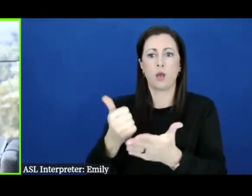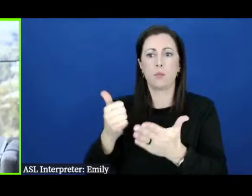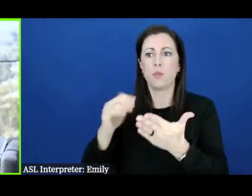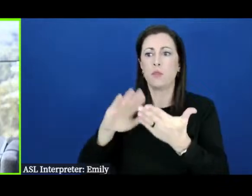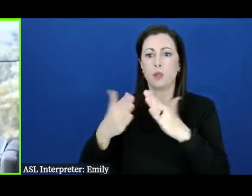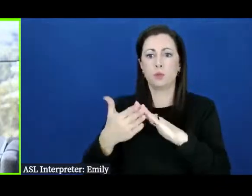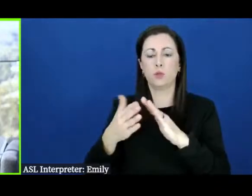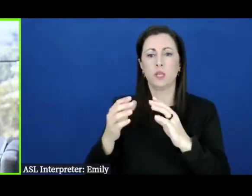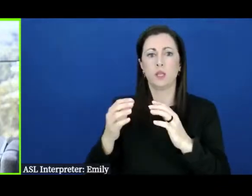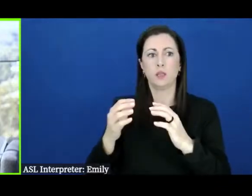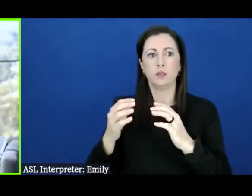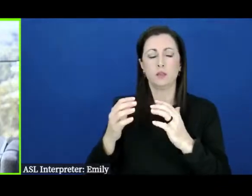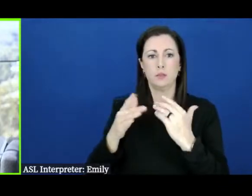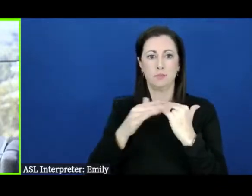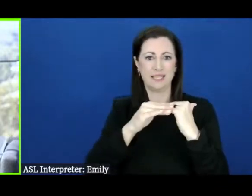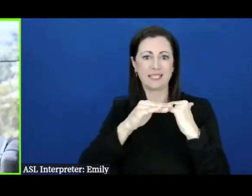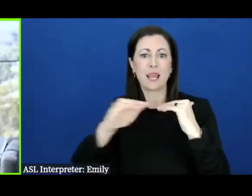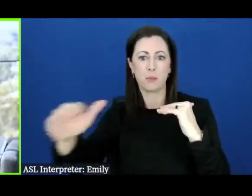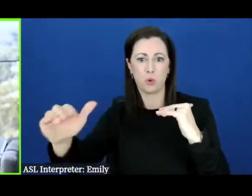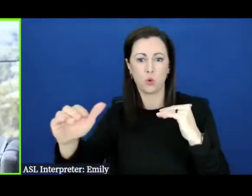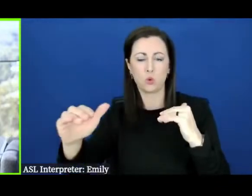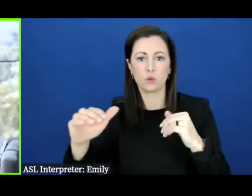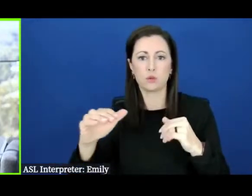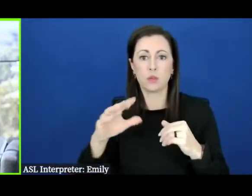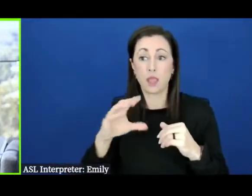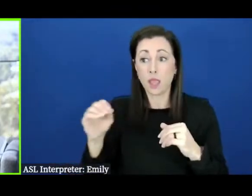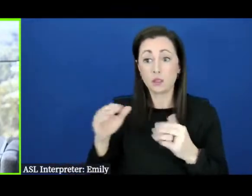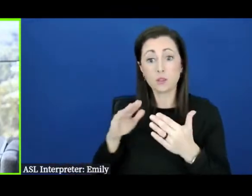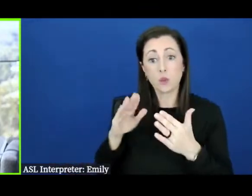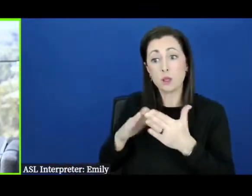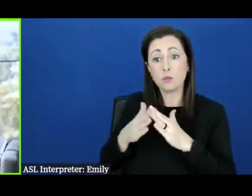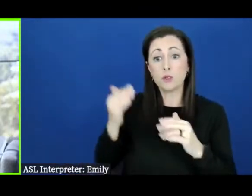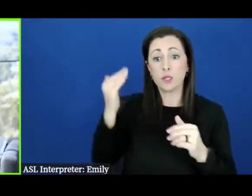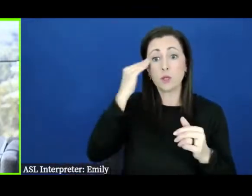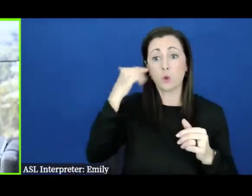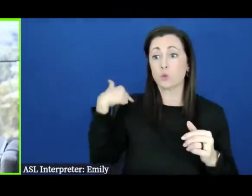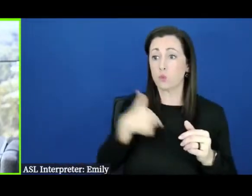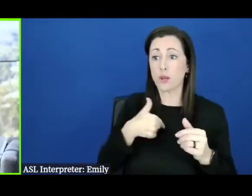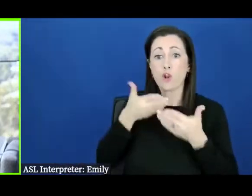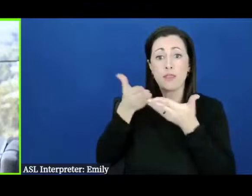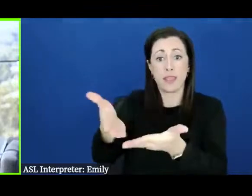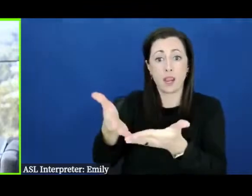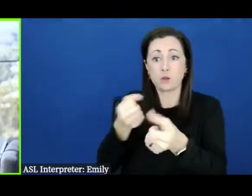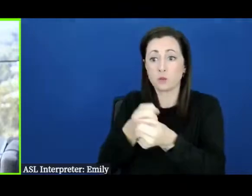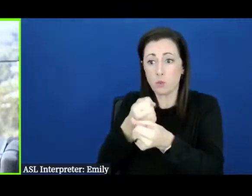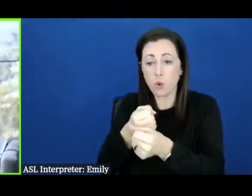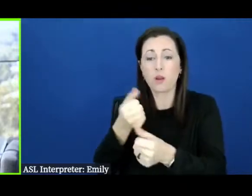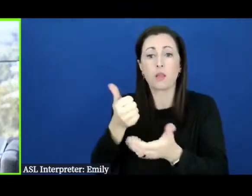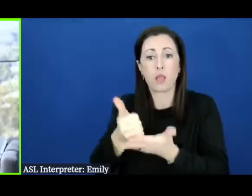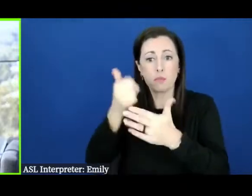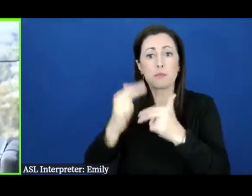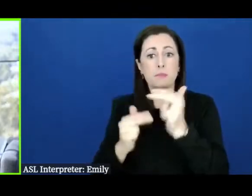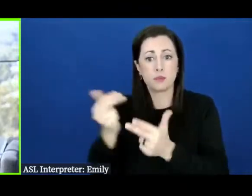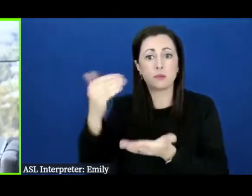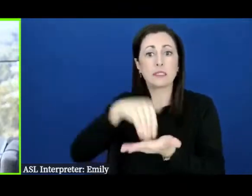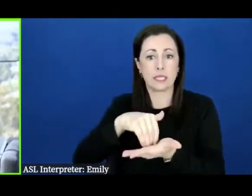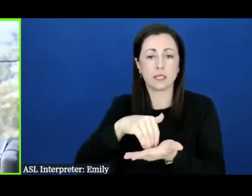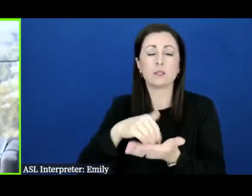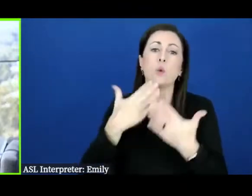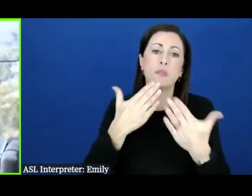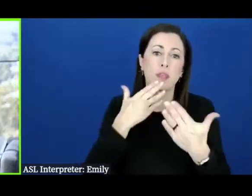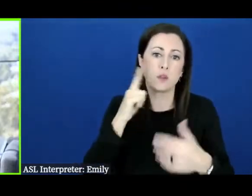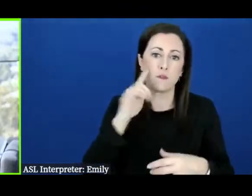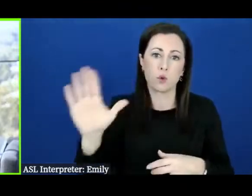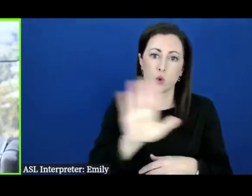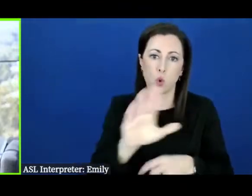is working alongside them to build back. So thank you for your support.